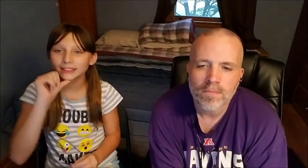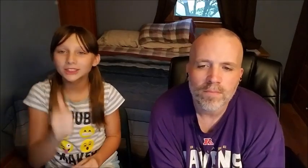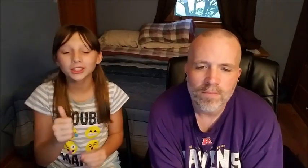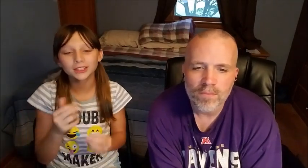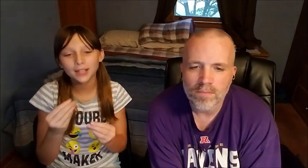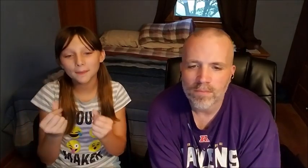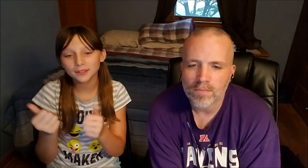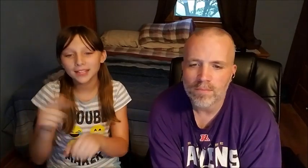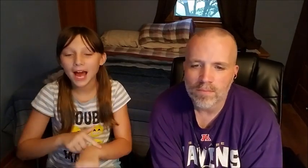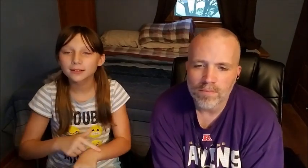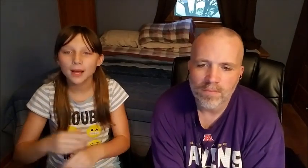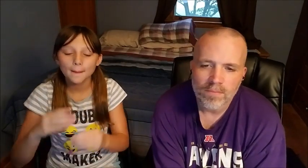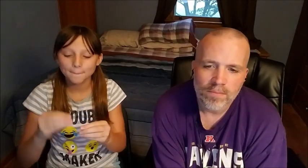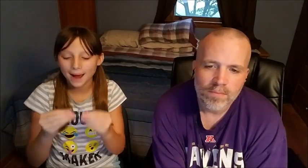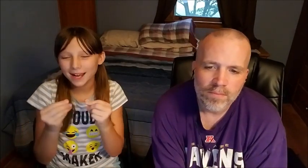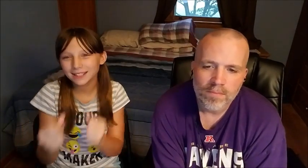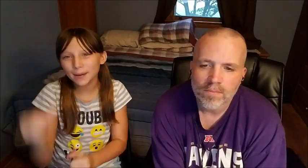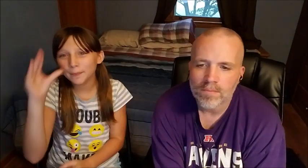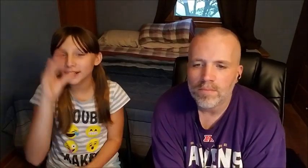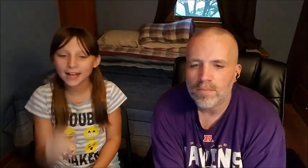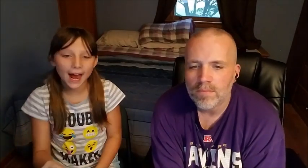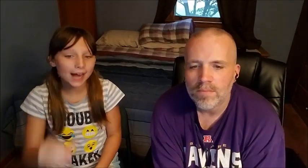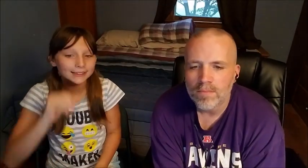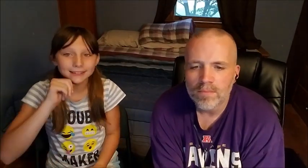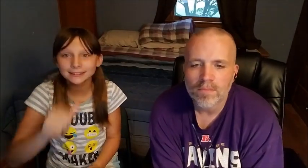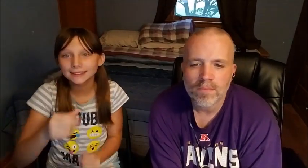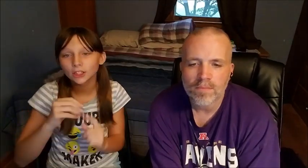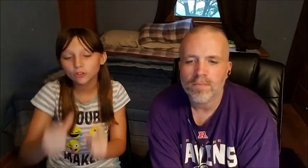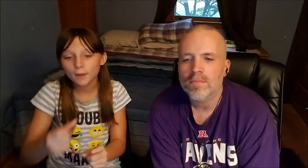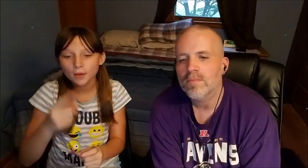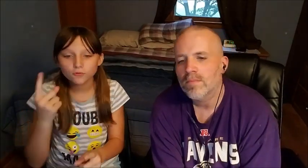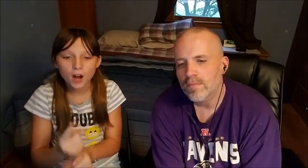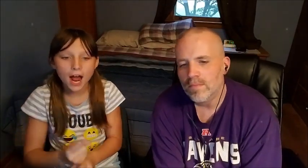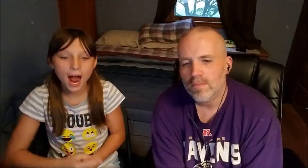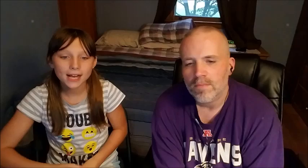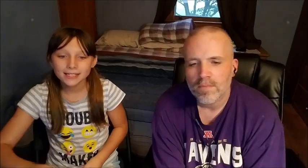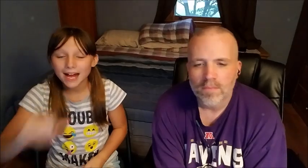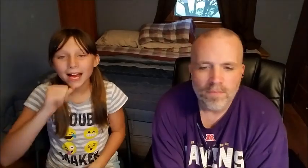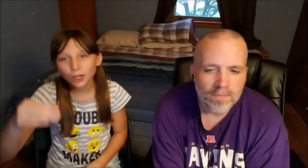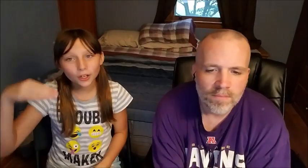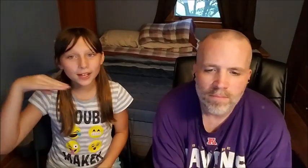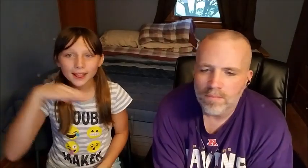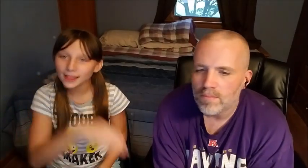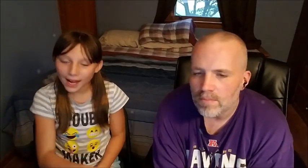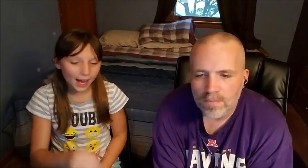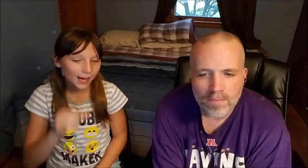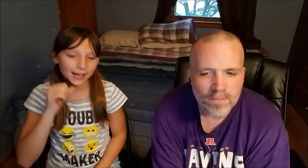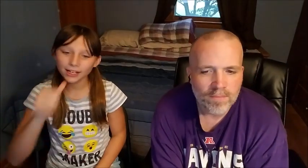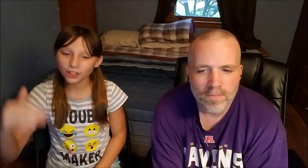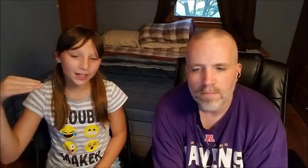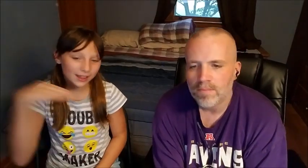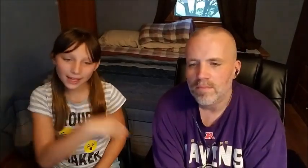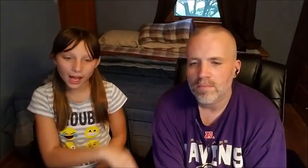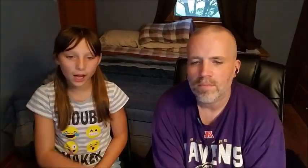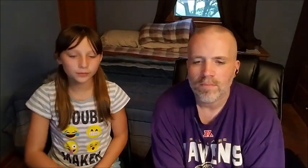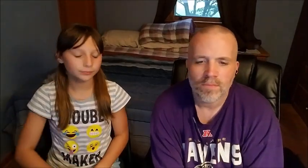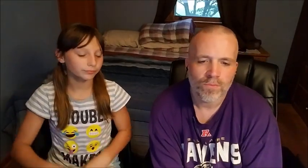been hurt a couple times By a couple guys that didn't dream you right I ain't gonna lie, ain't gonna lie